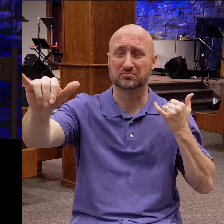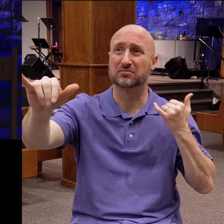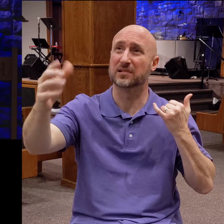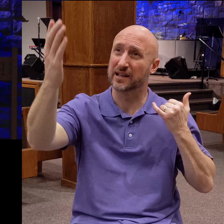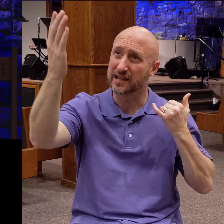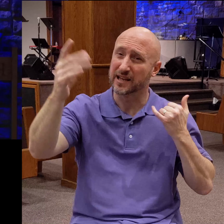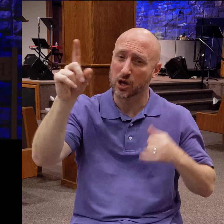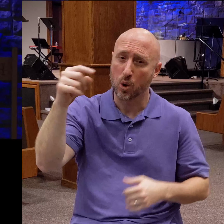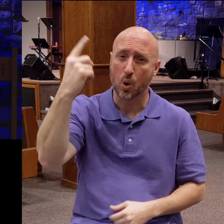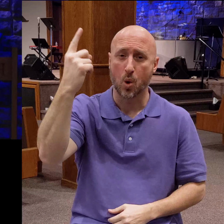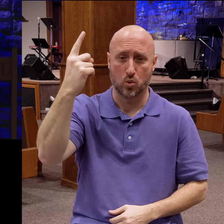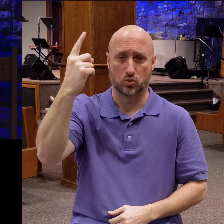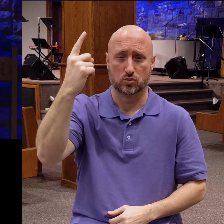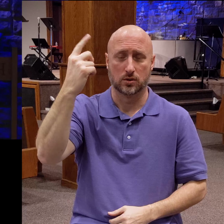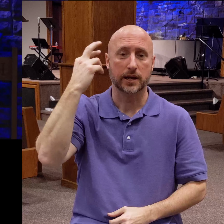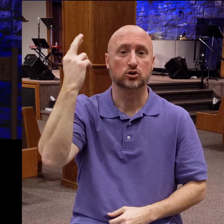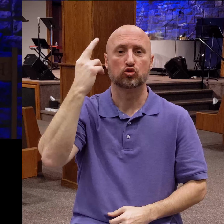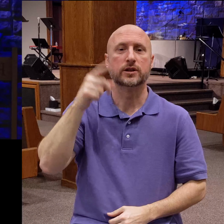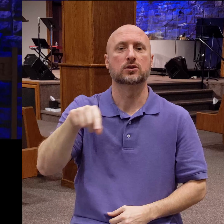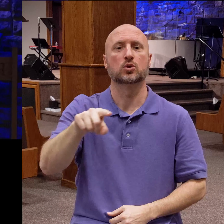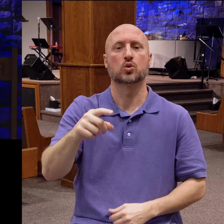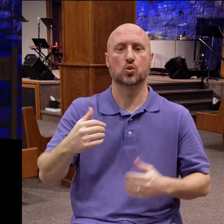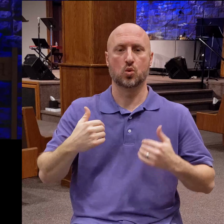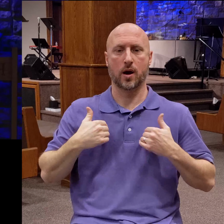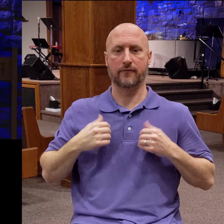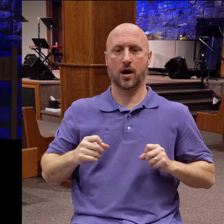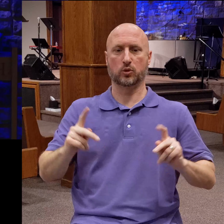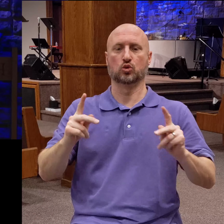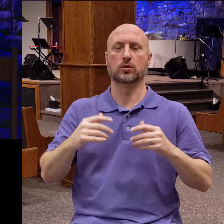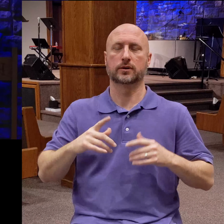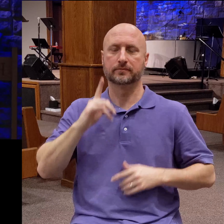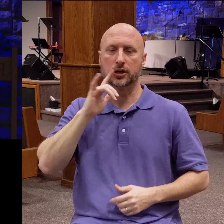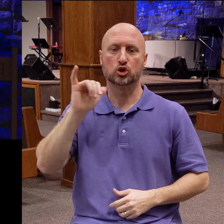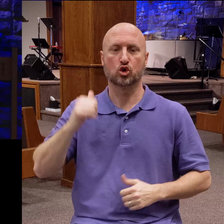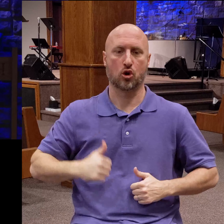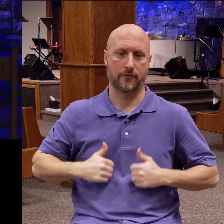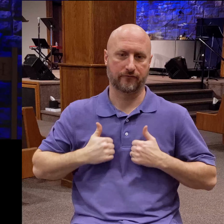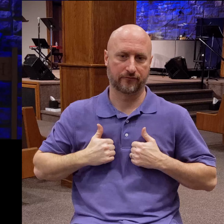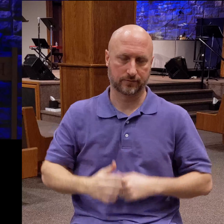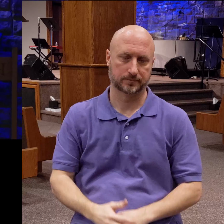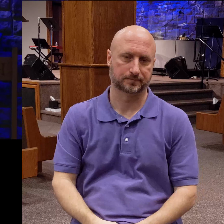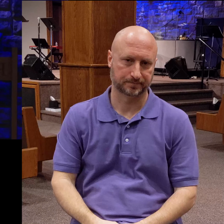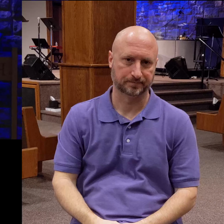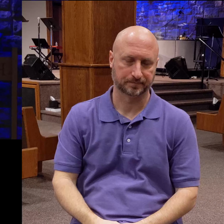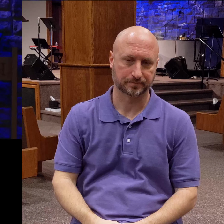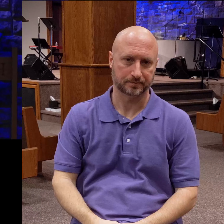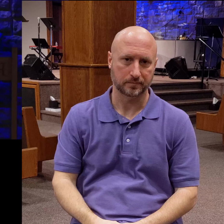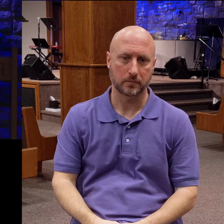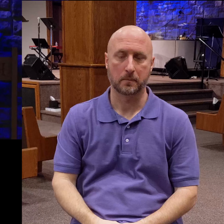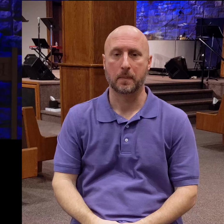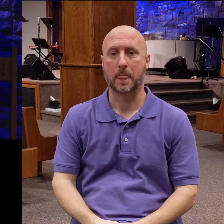is the reason why you have eternal life. You know, there are